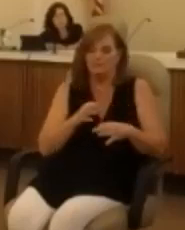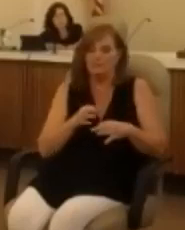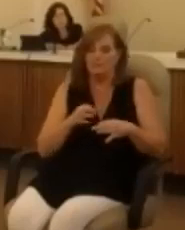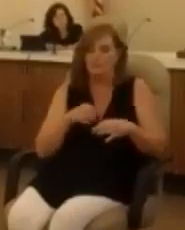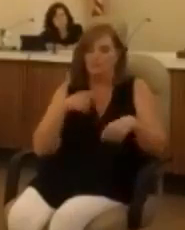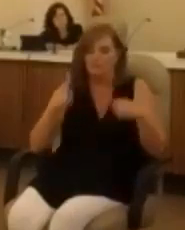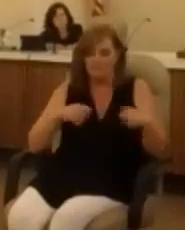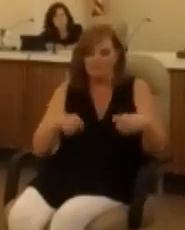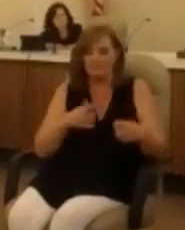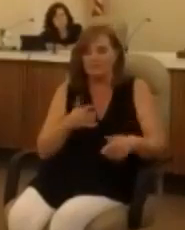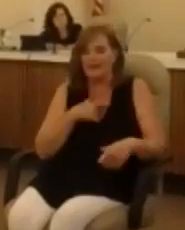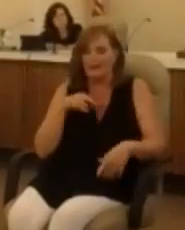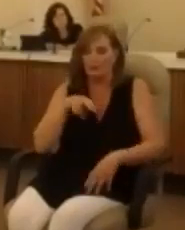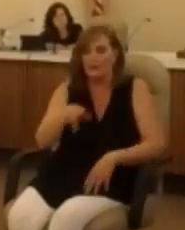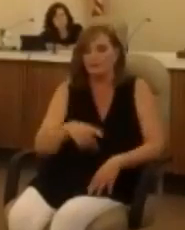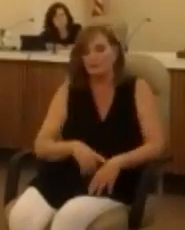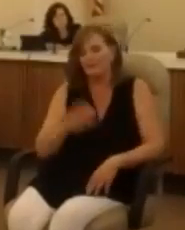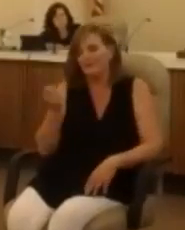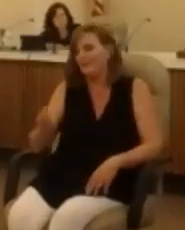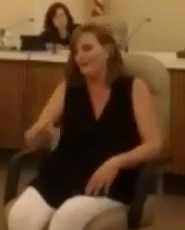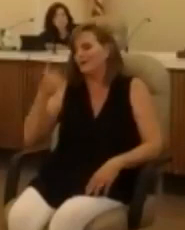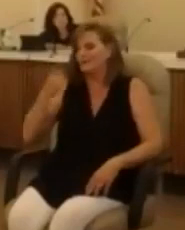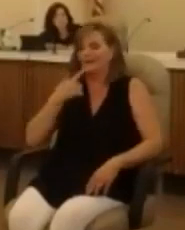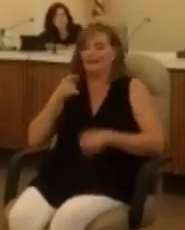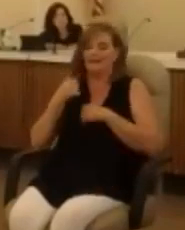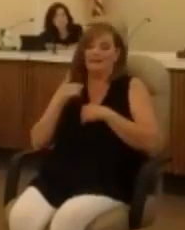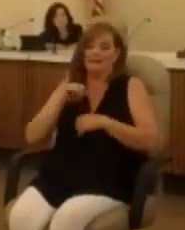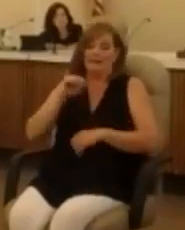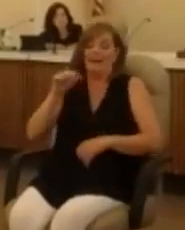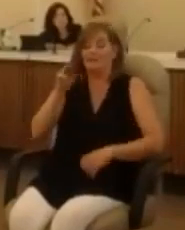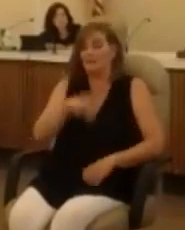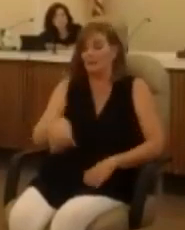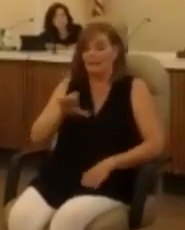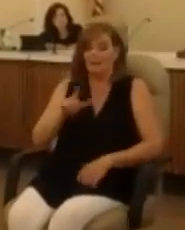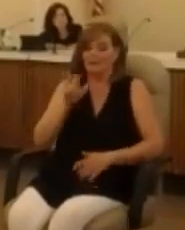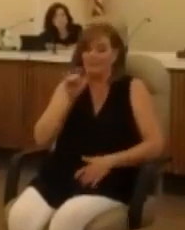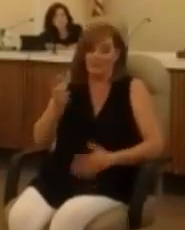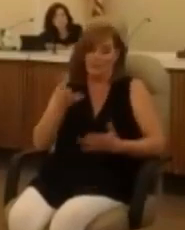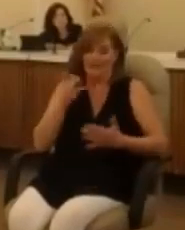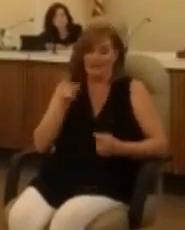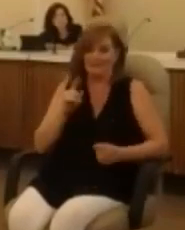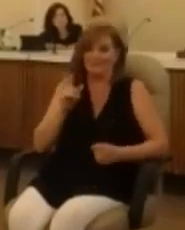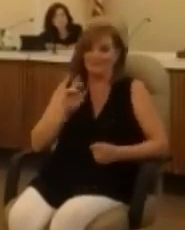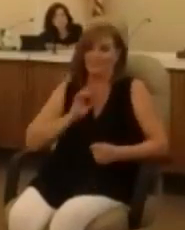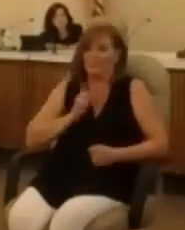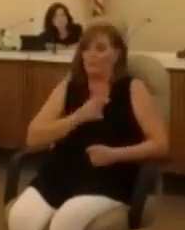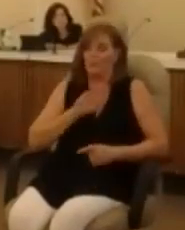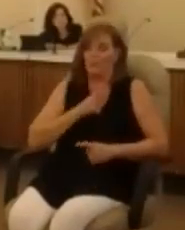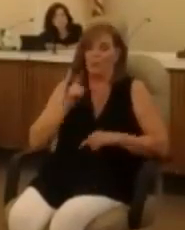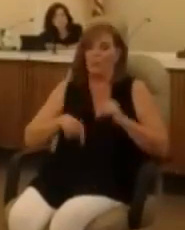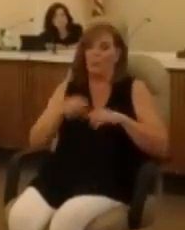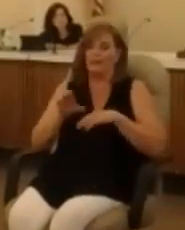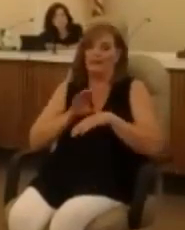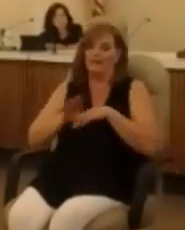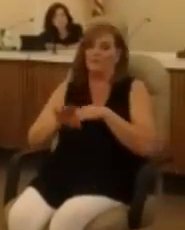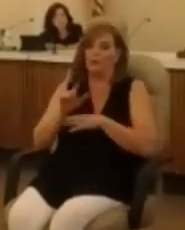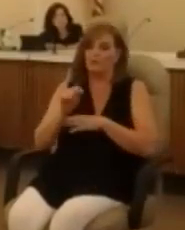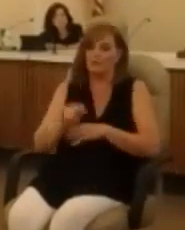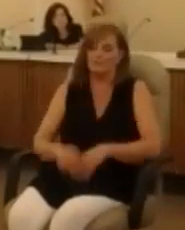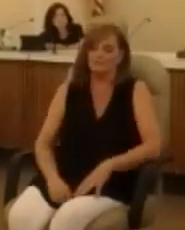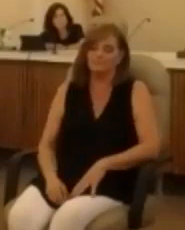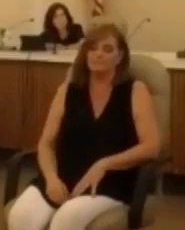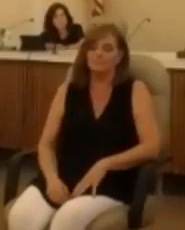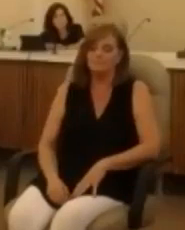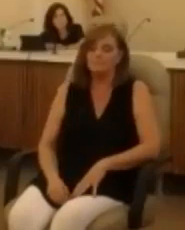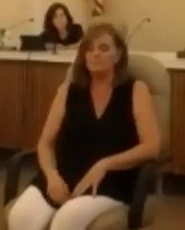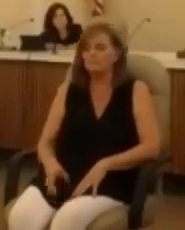fine, but if the county does not want it, we can't force it. We can always advocate. We can.